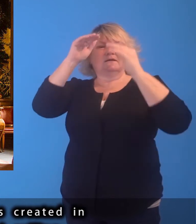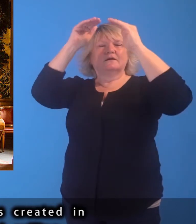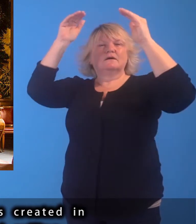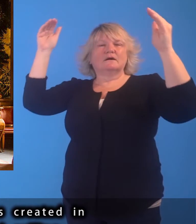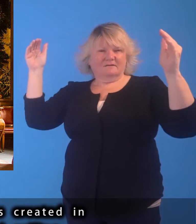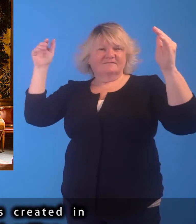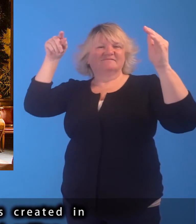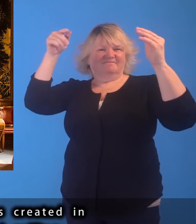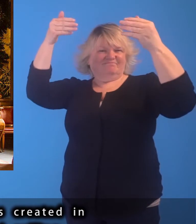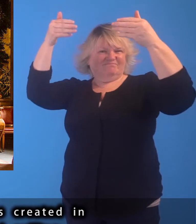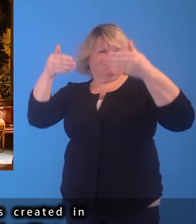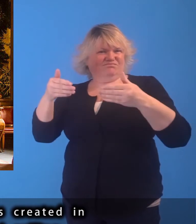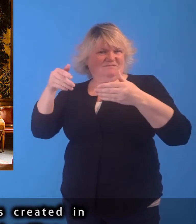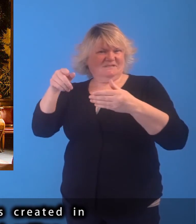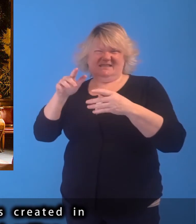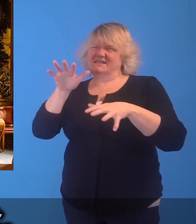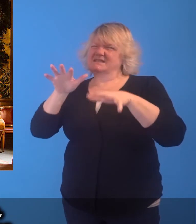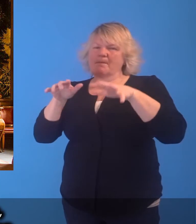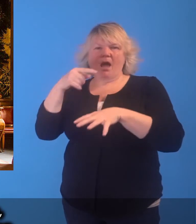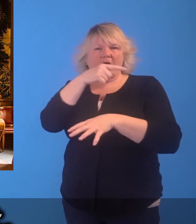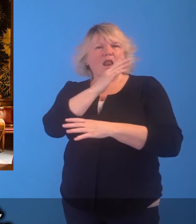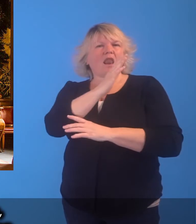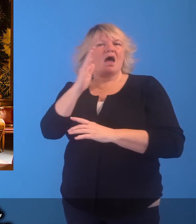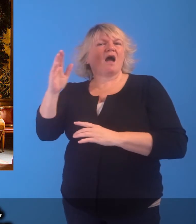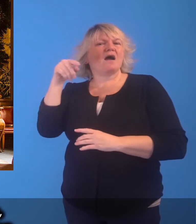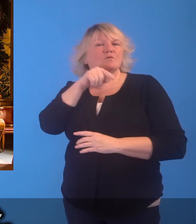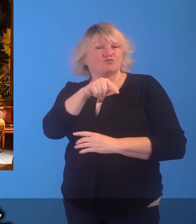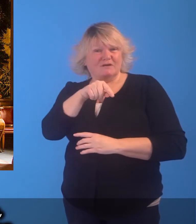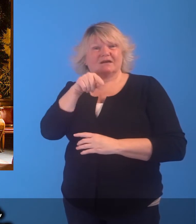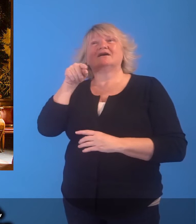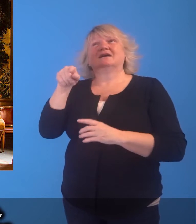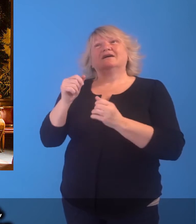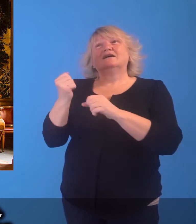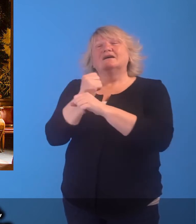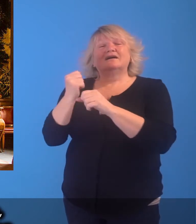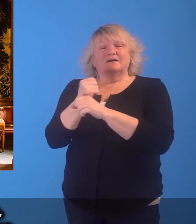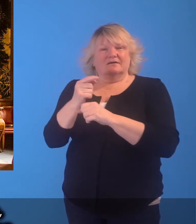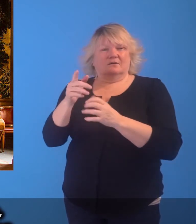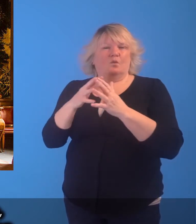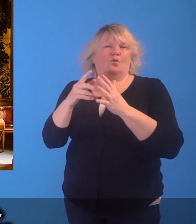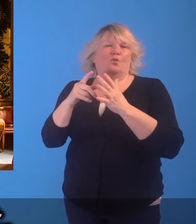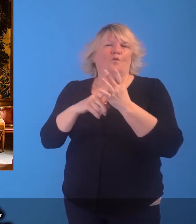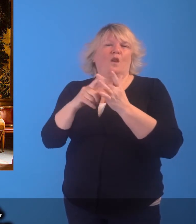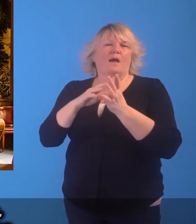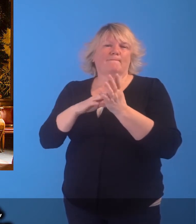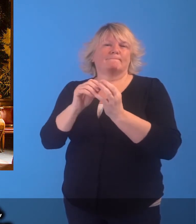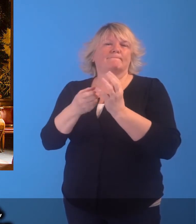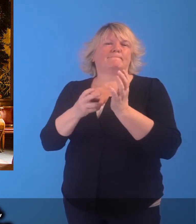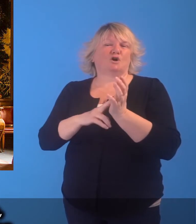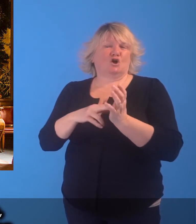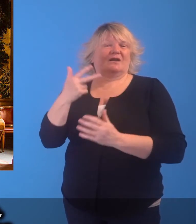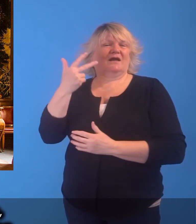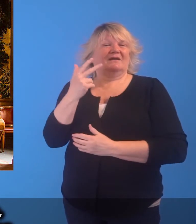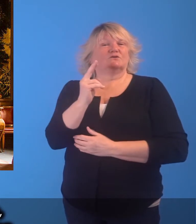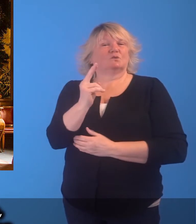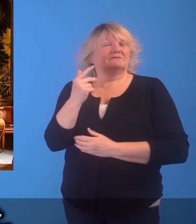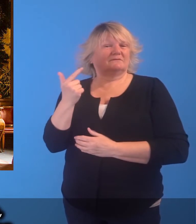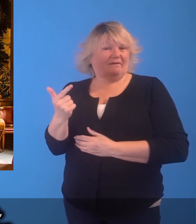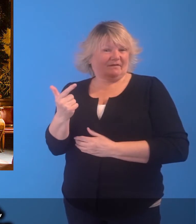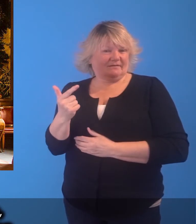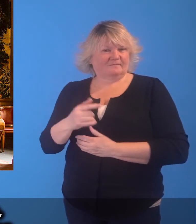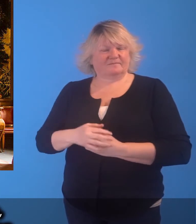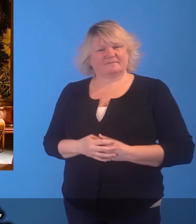The principal reception room of the 1827 editions made by William Byrne for Thomas Allen,